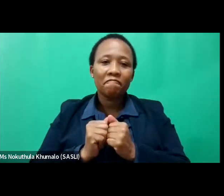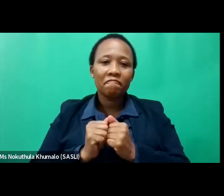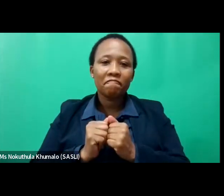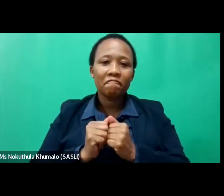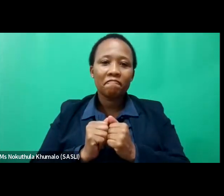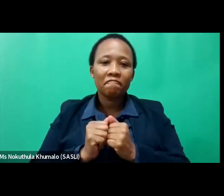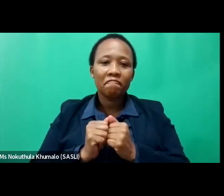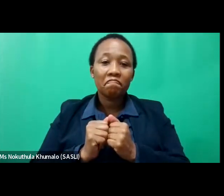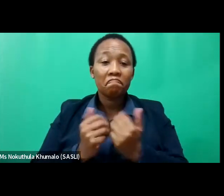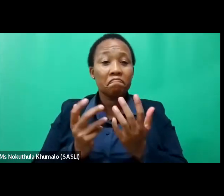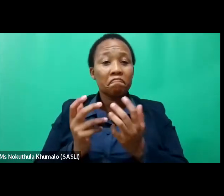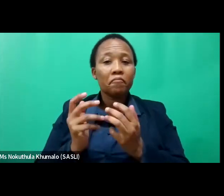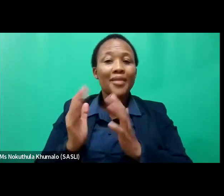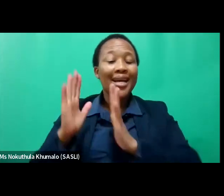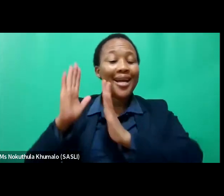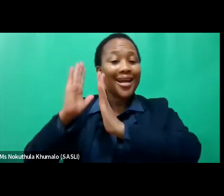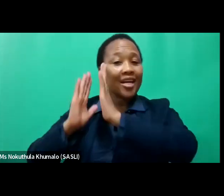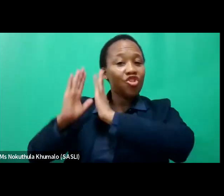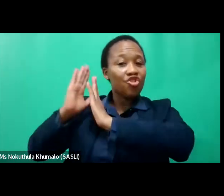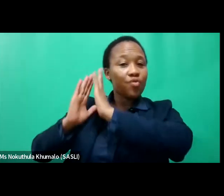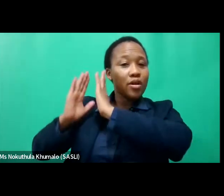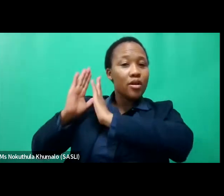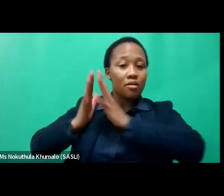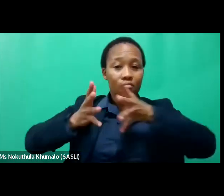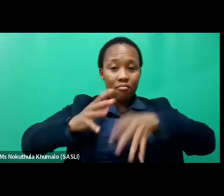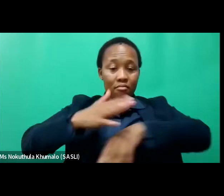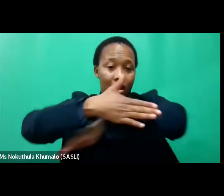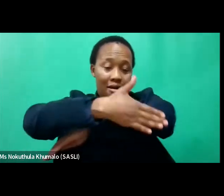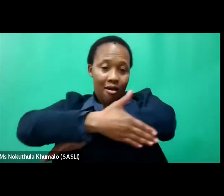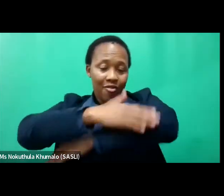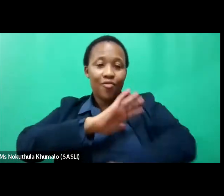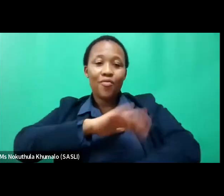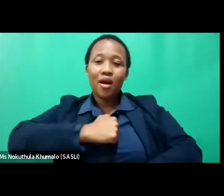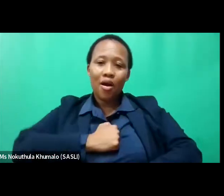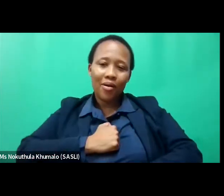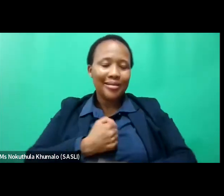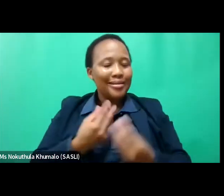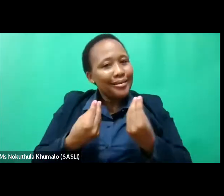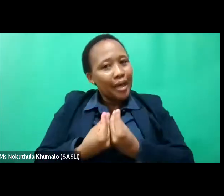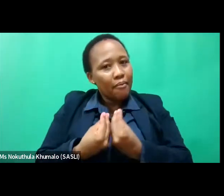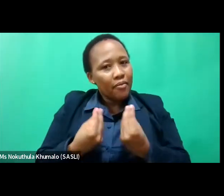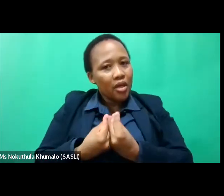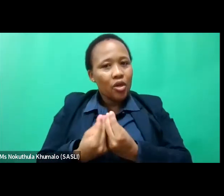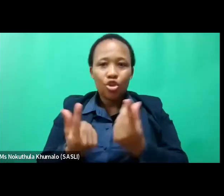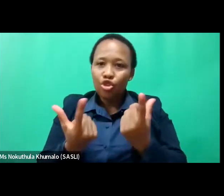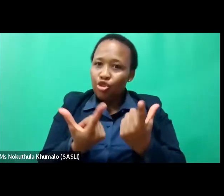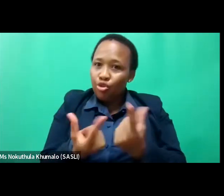of this country has something to do with that.